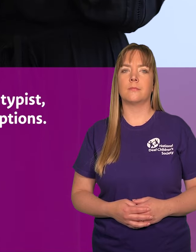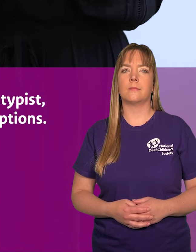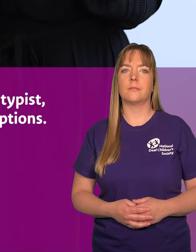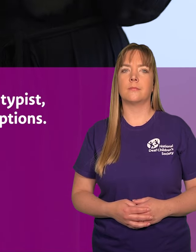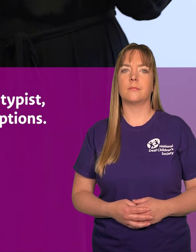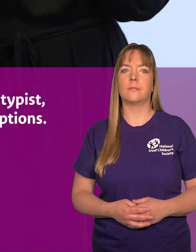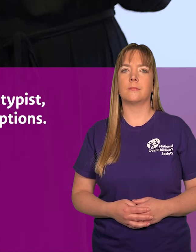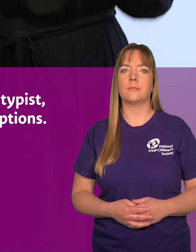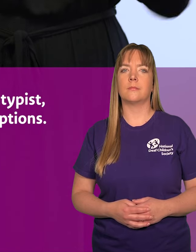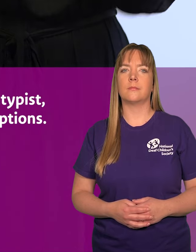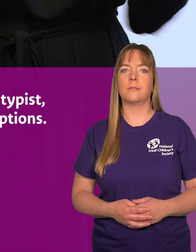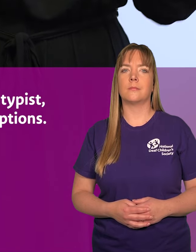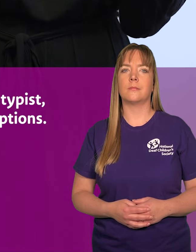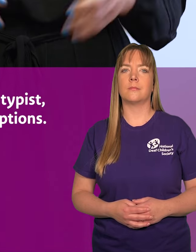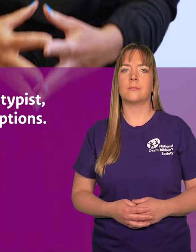speaker, or captions.